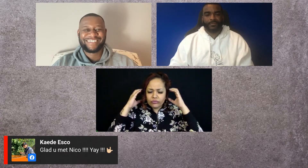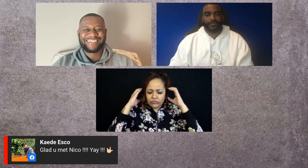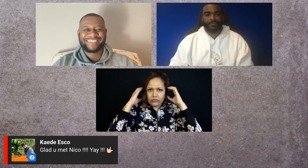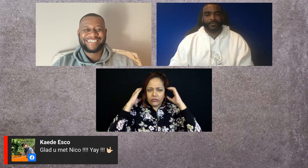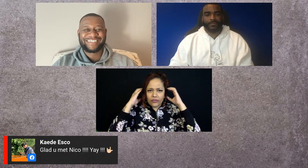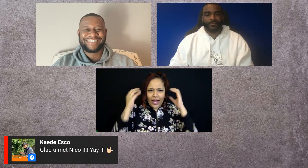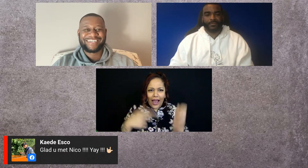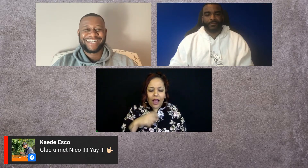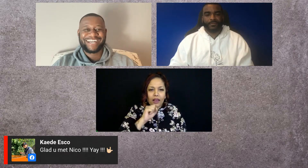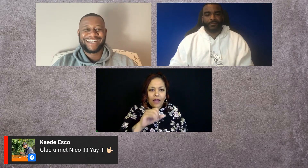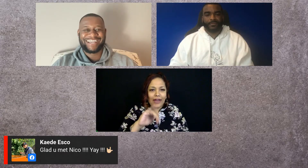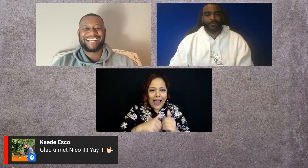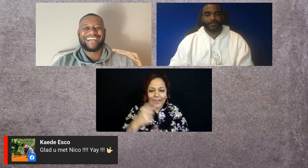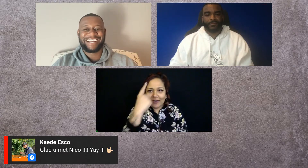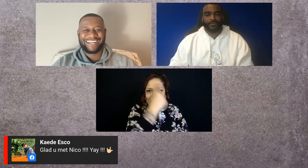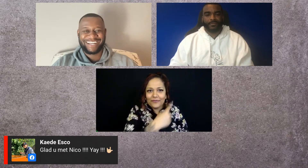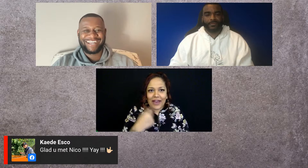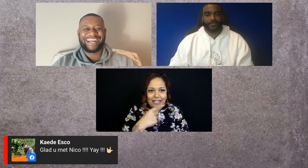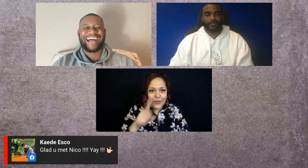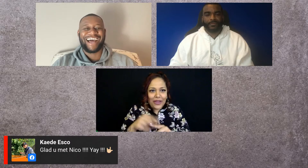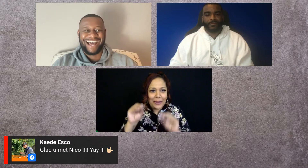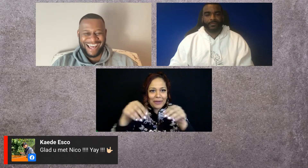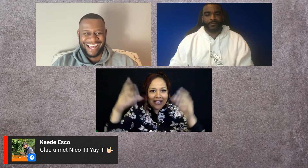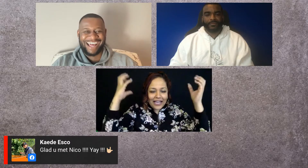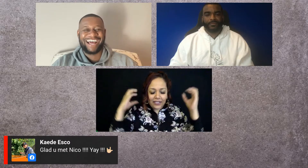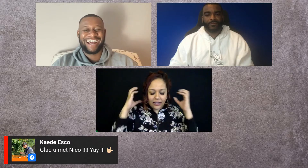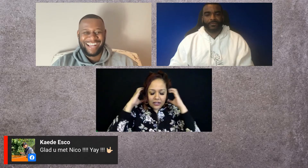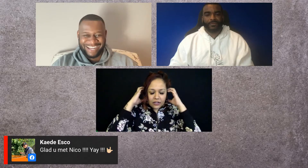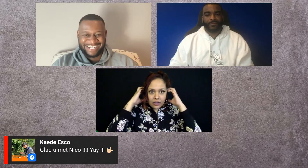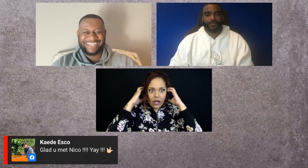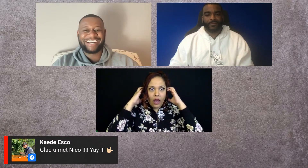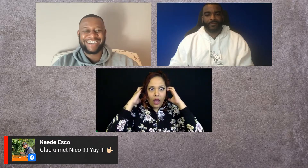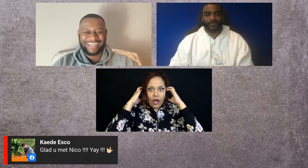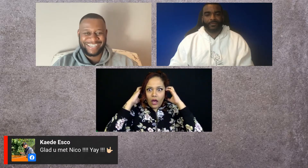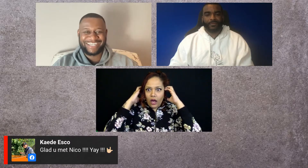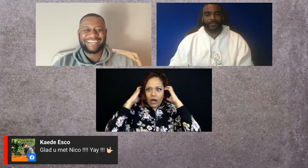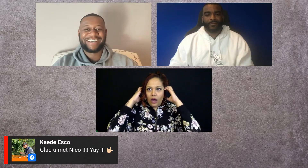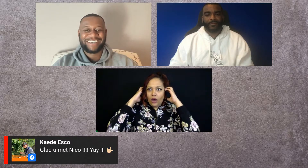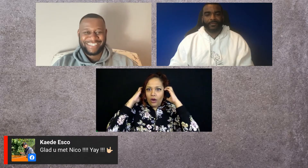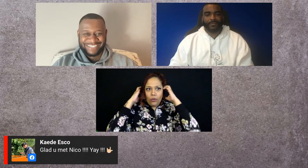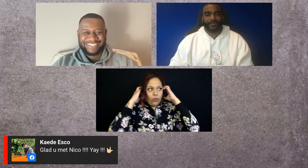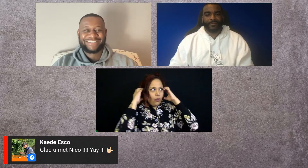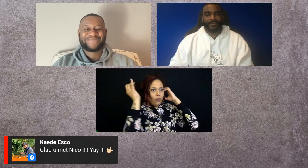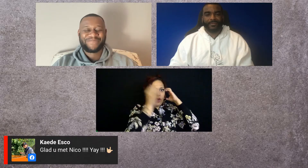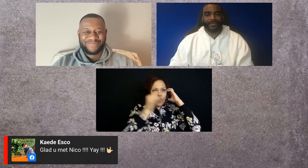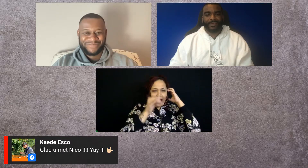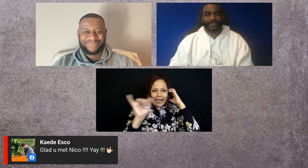then they're like, put on the headsets, and they're like, oh my gosh, the shock on their face.